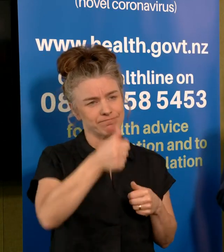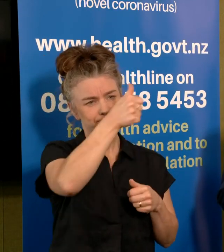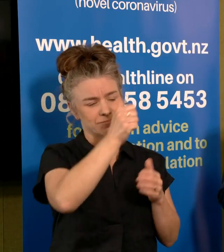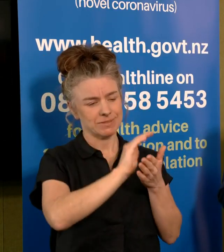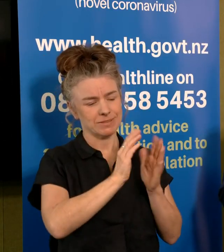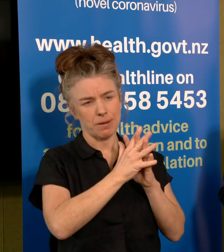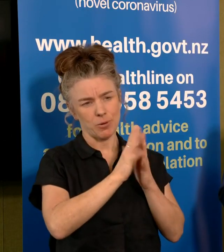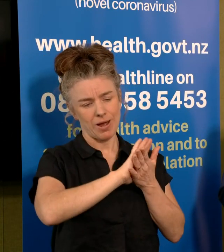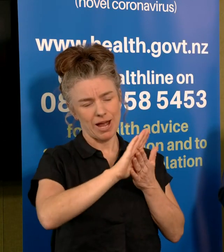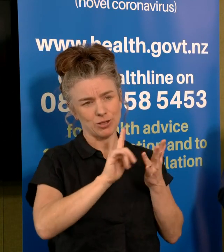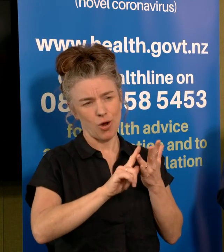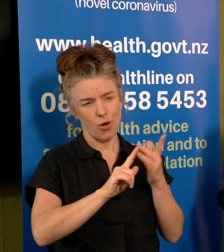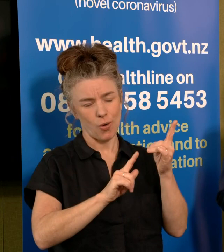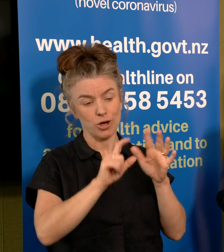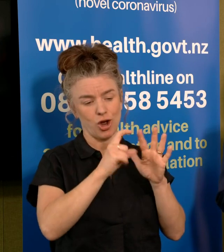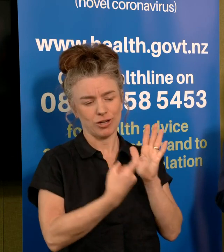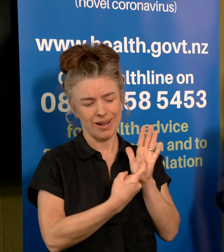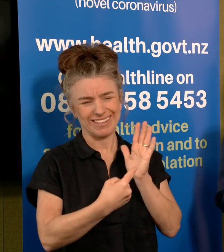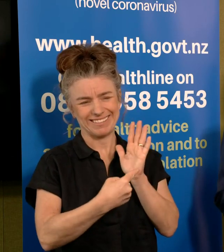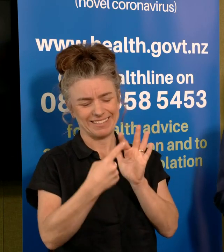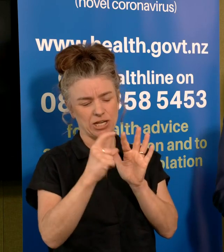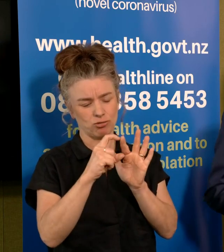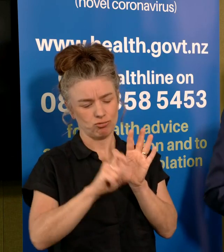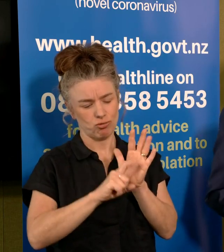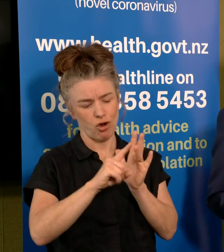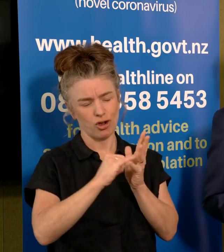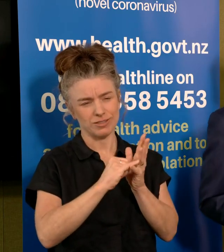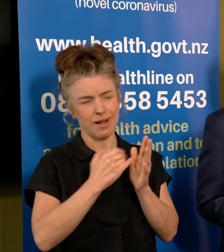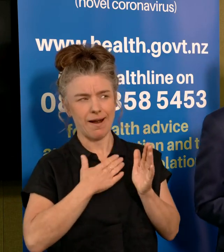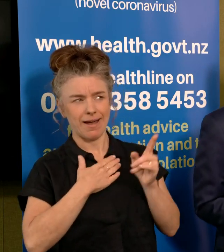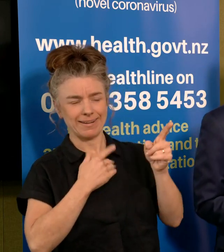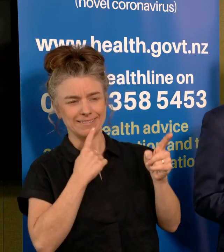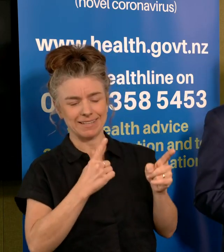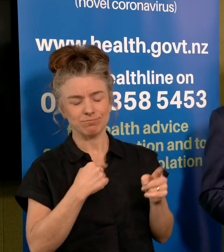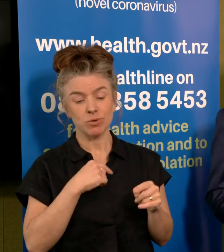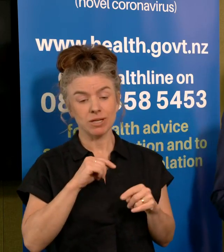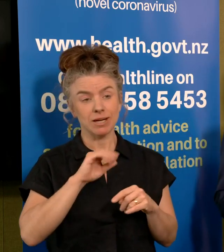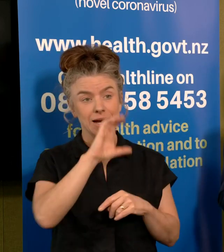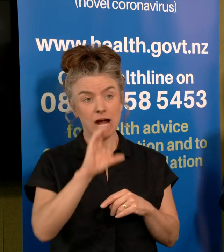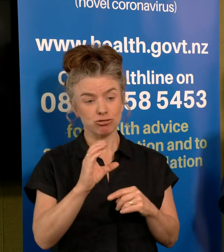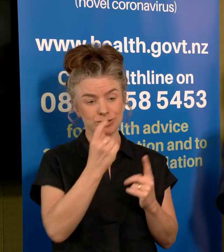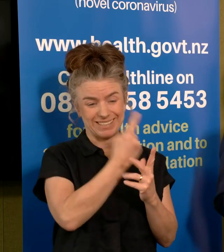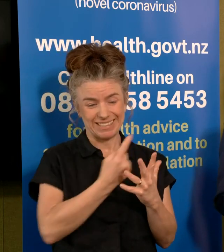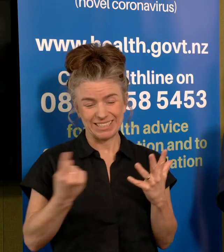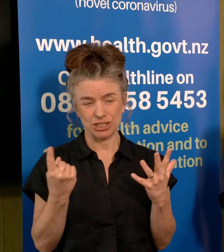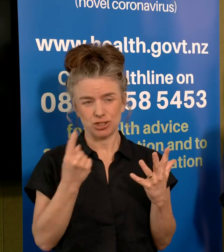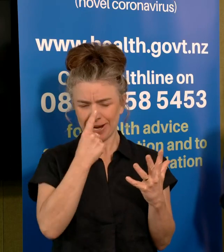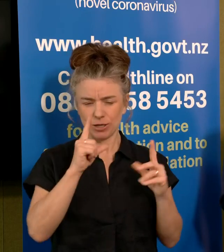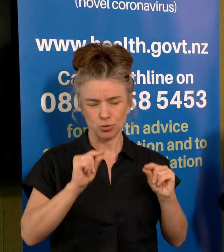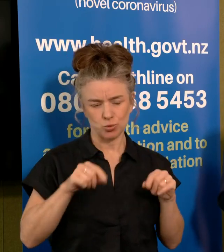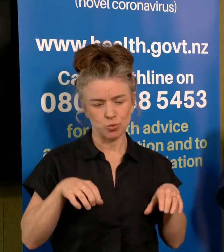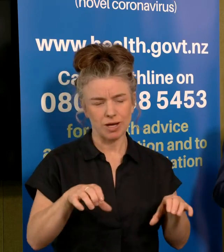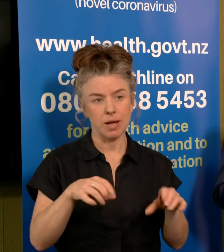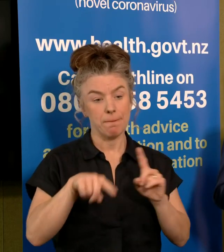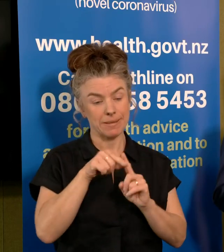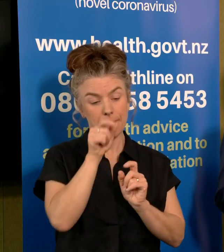Tedros, and one I do like he's just said, which is, there are things that every country can do and things that every person can